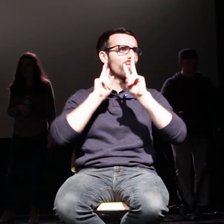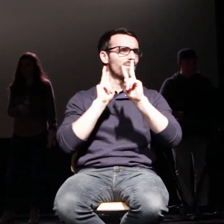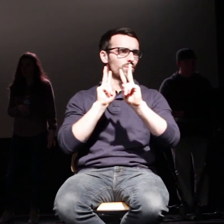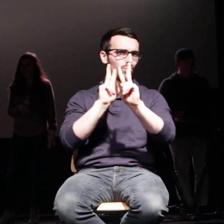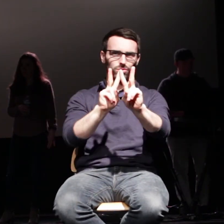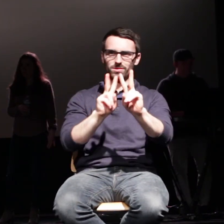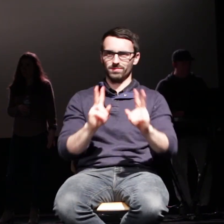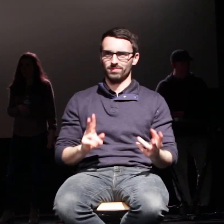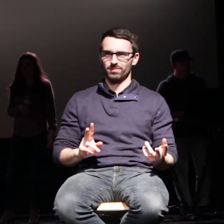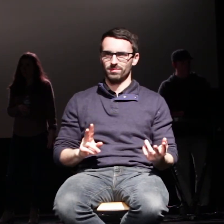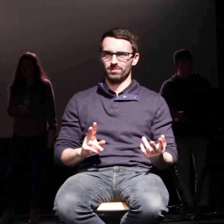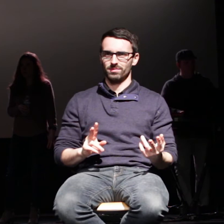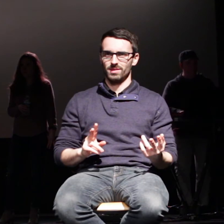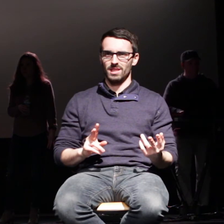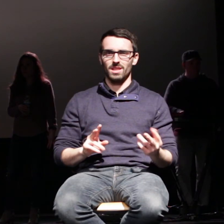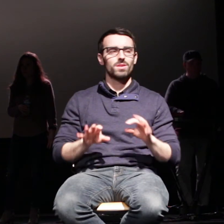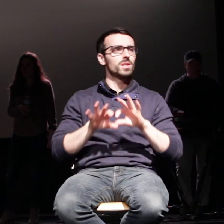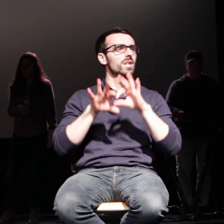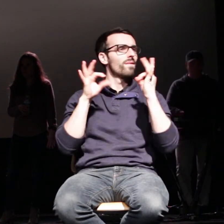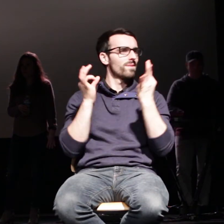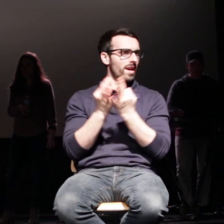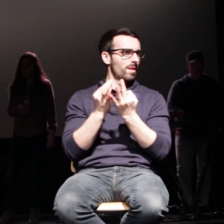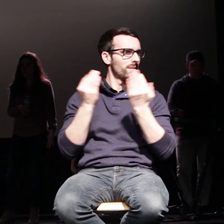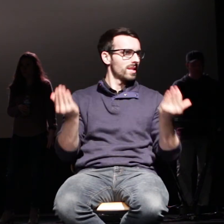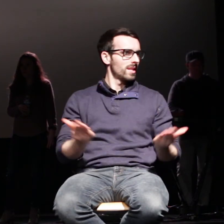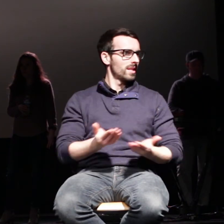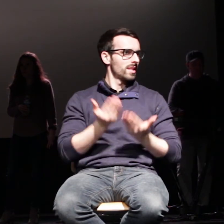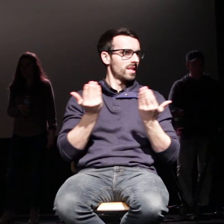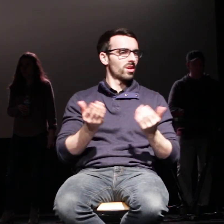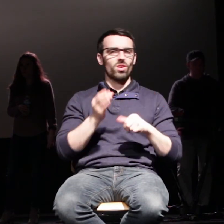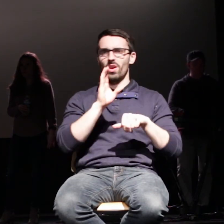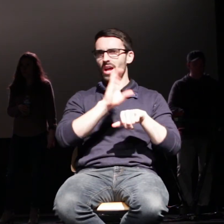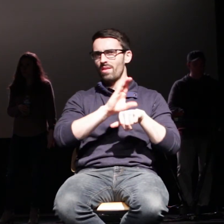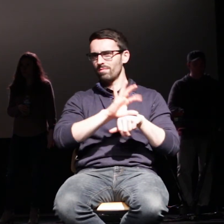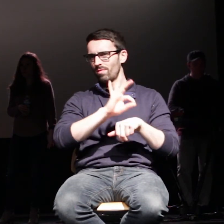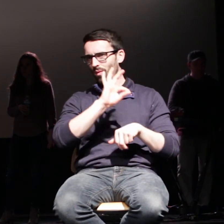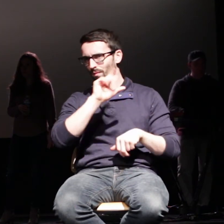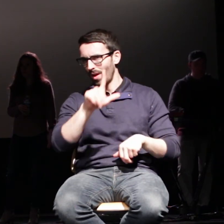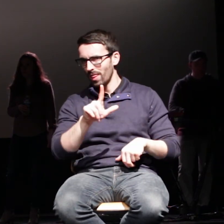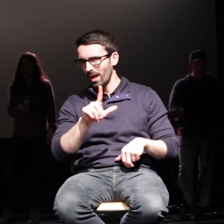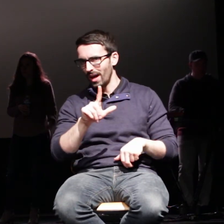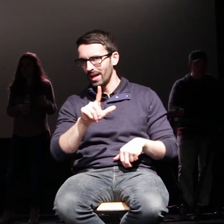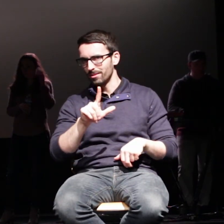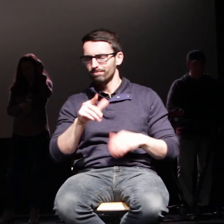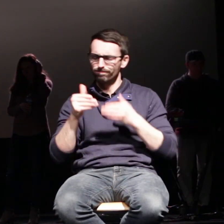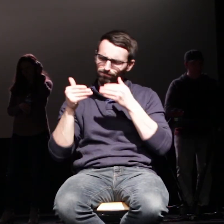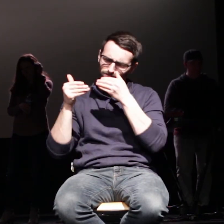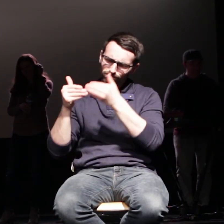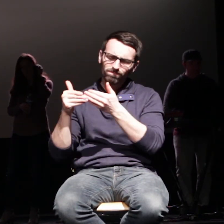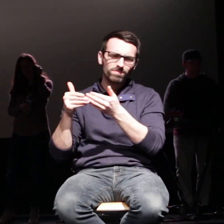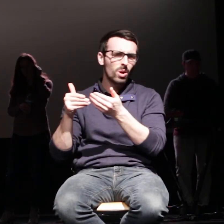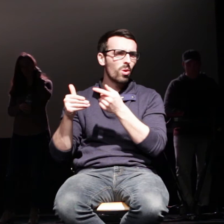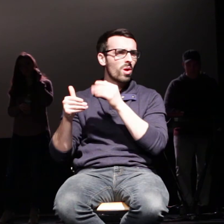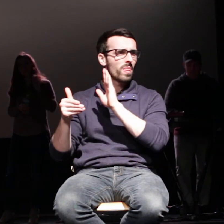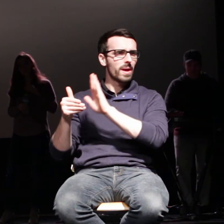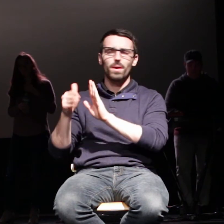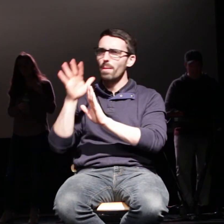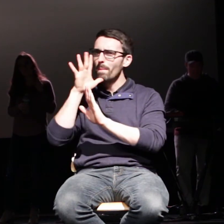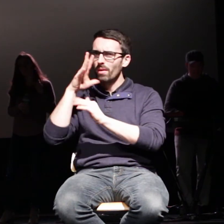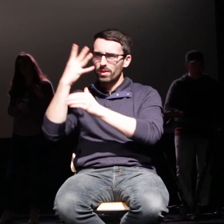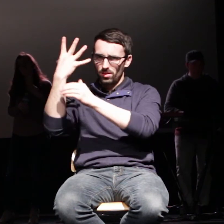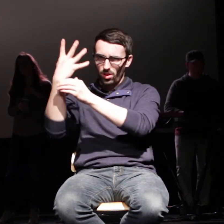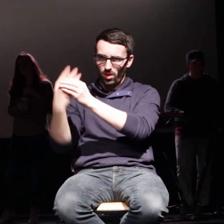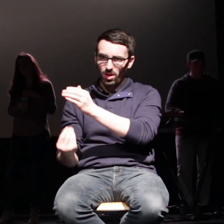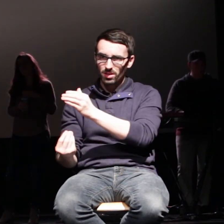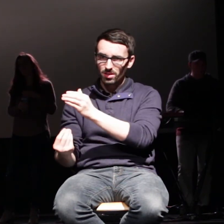Frontline who I love dearly, who had lost their mother, and I was supposed to walk into this